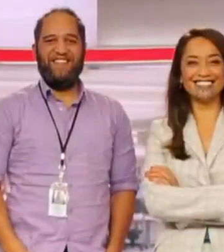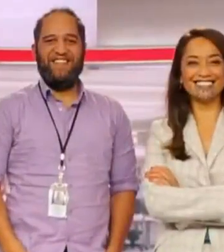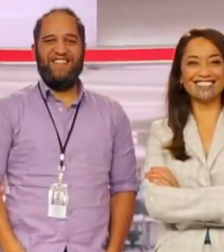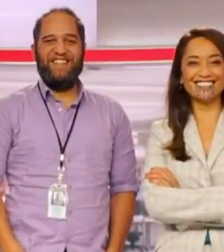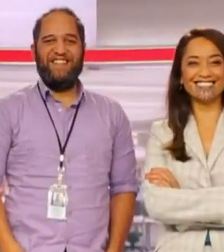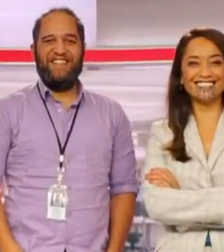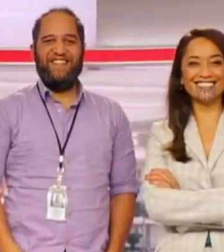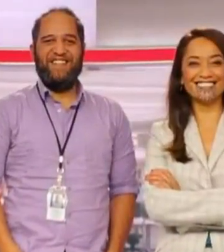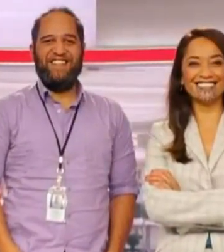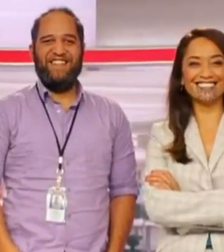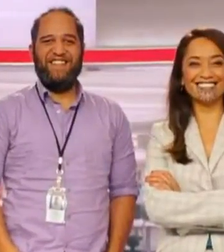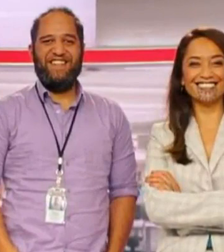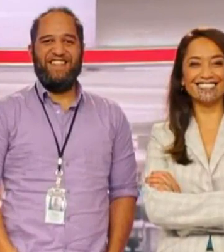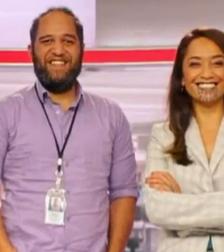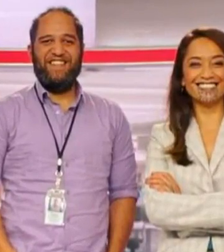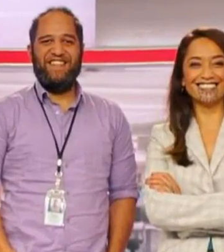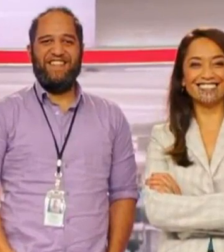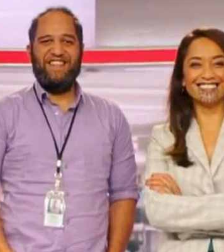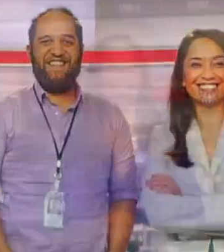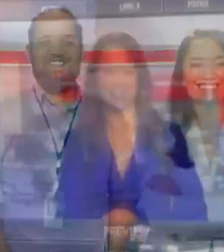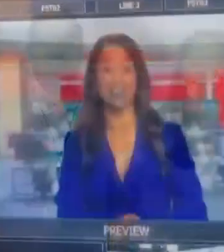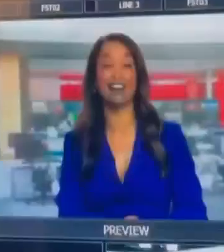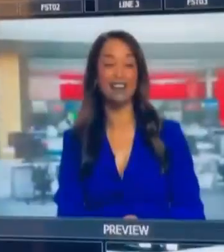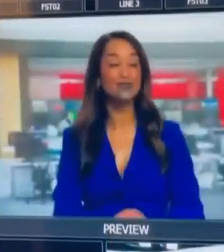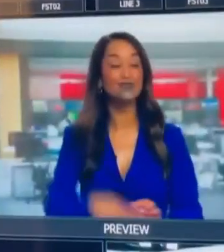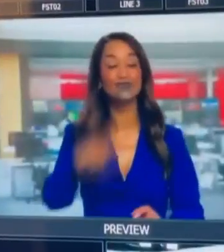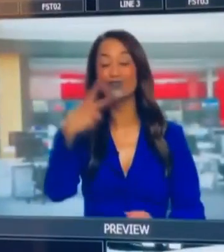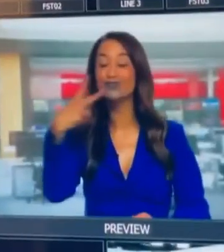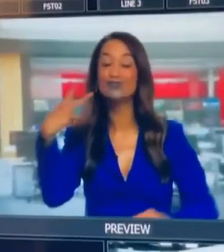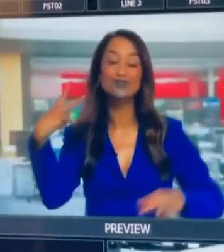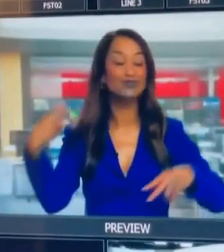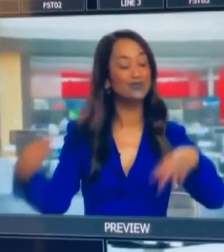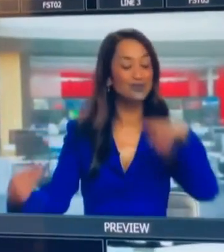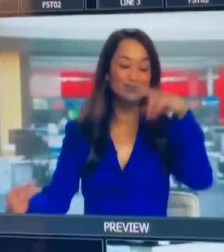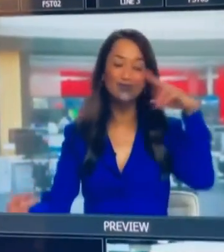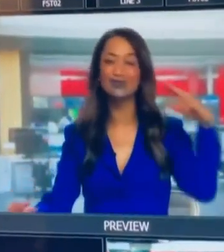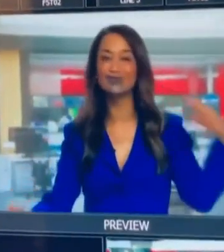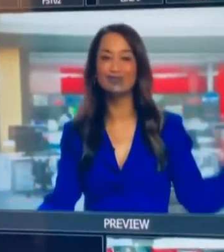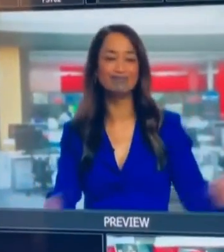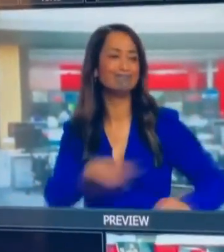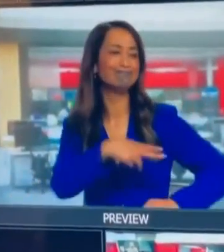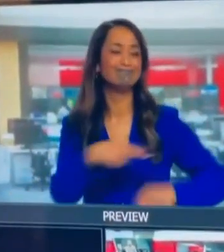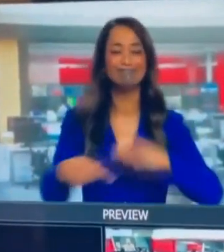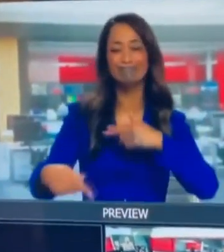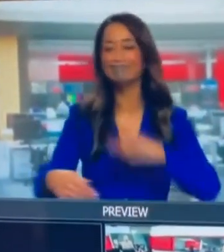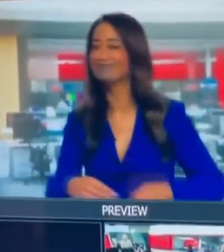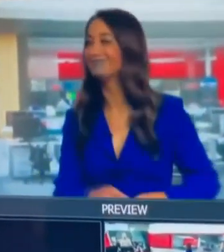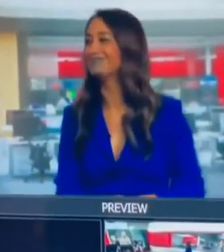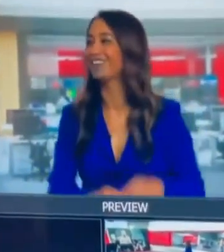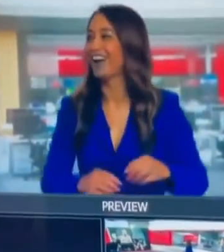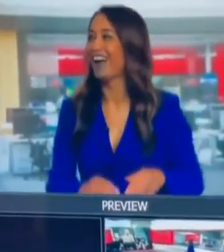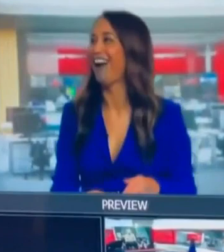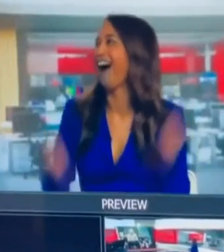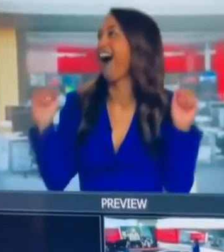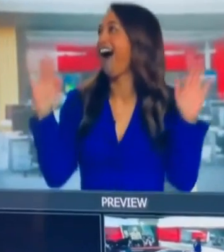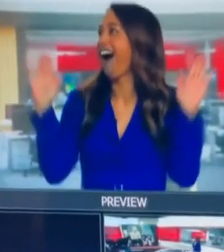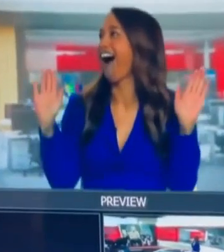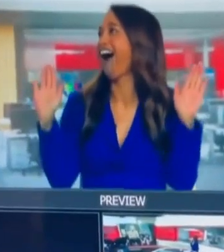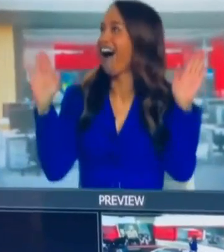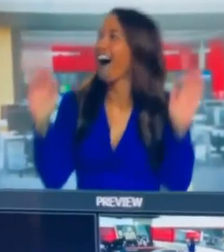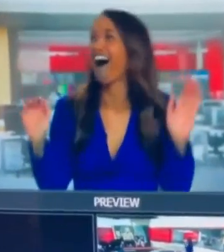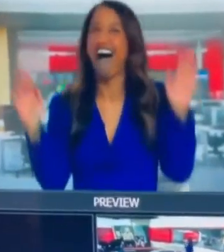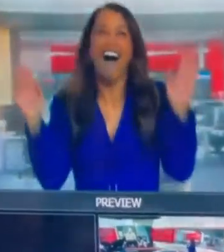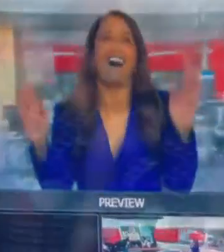reaction across New Zealand has been very positive, and her story has gone global. It's really overwhelming. She hopes